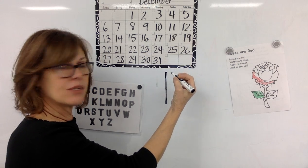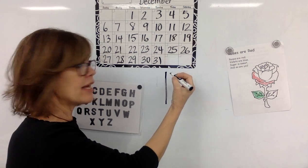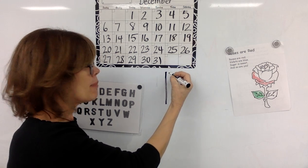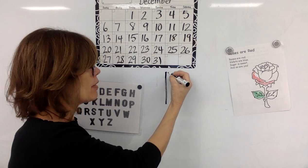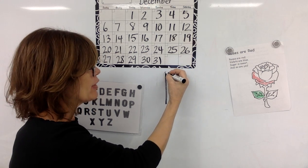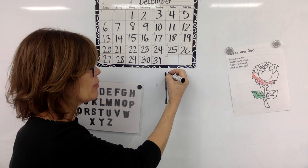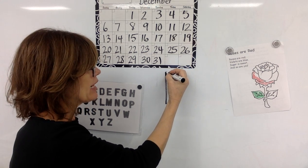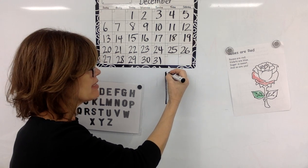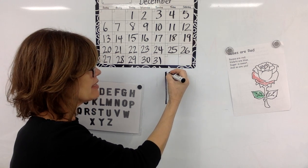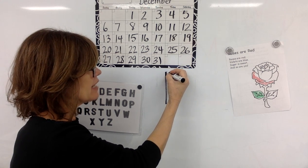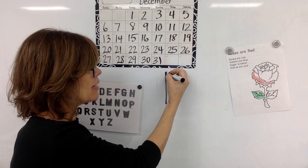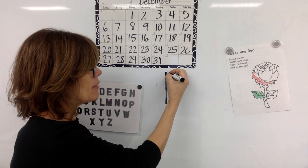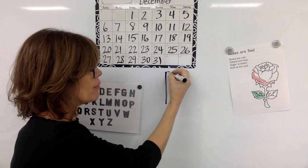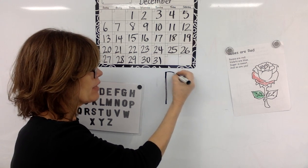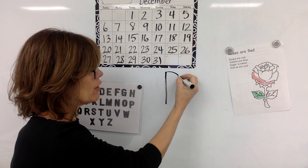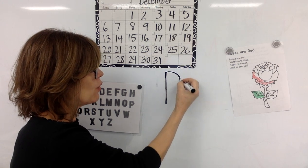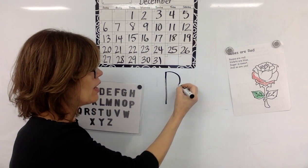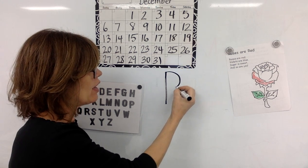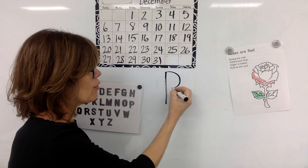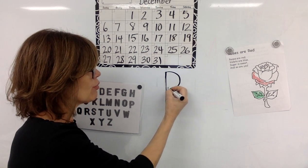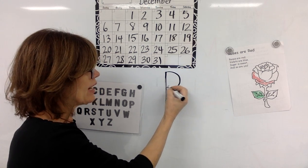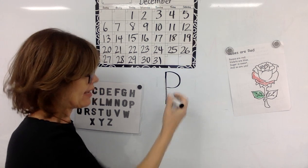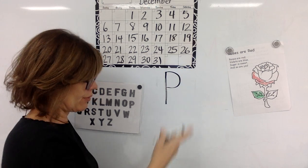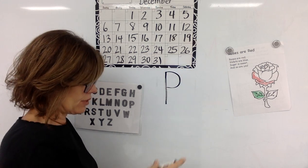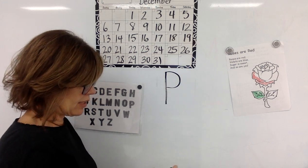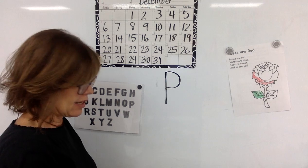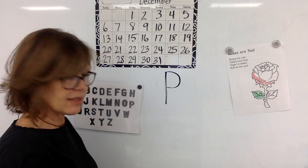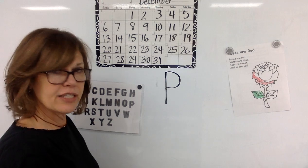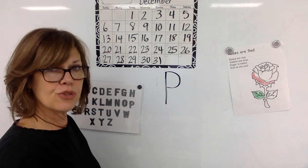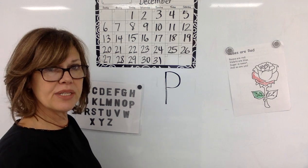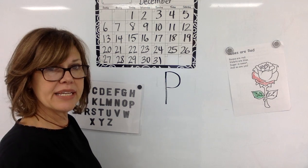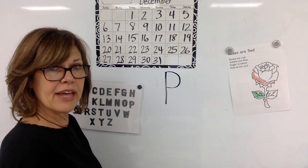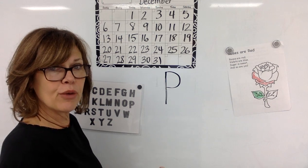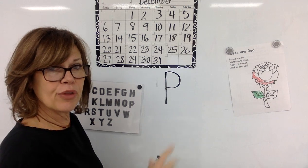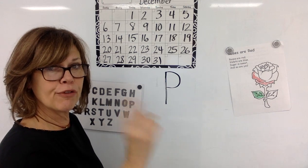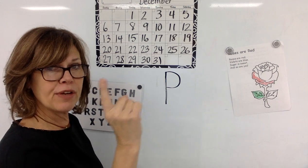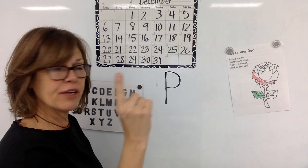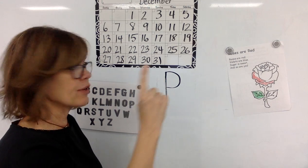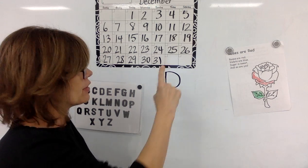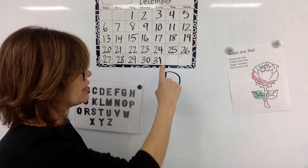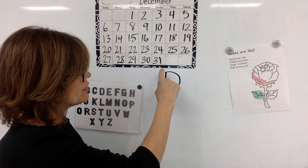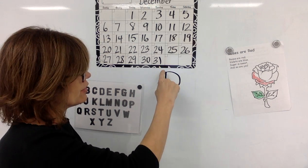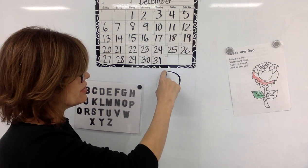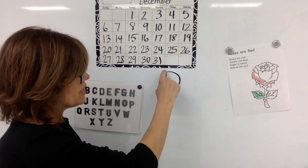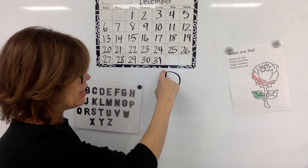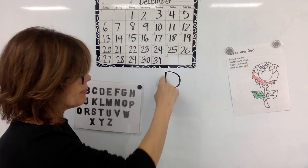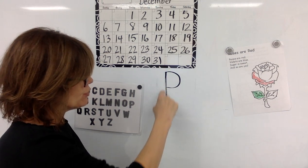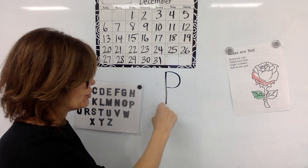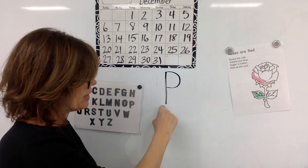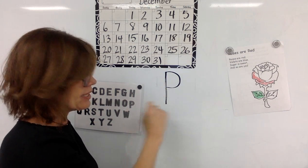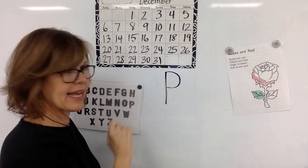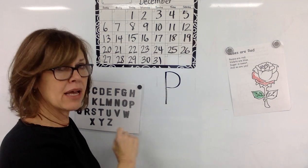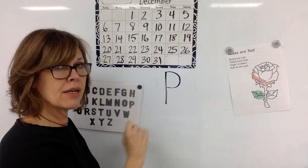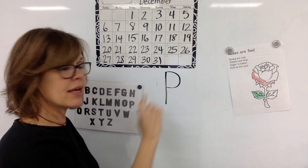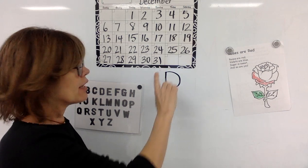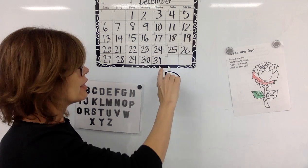up and we go back to the top and we go around. Let's do it together with our finger. Start at the top, go straight down, go